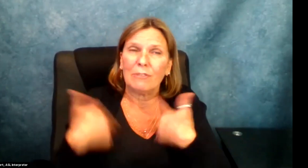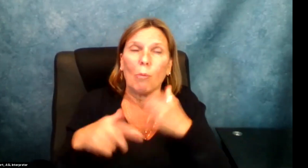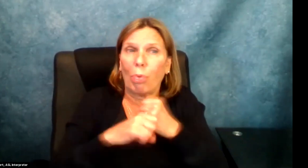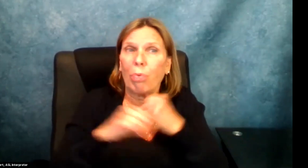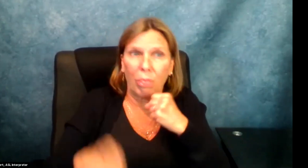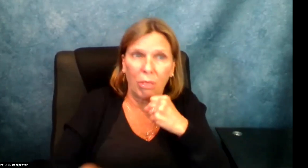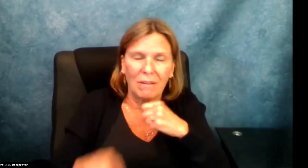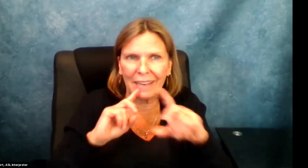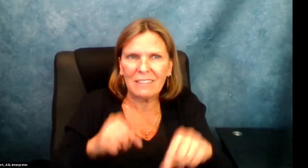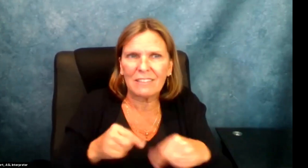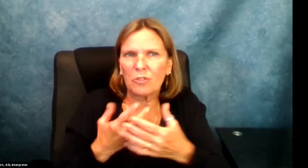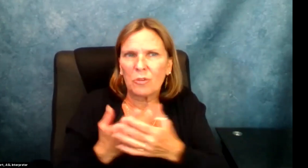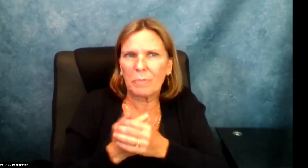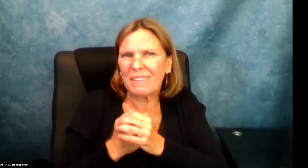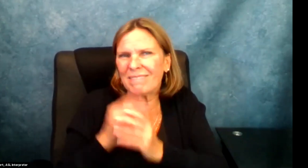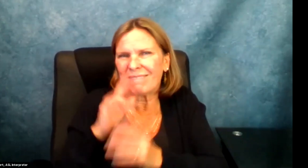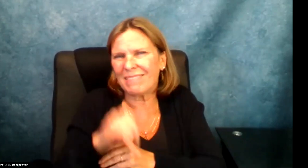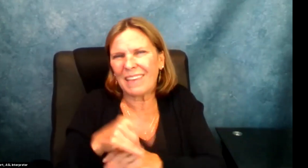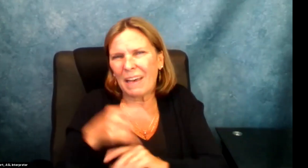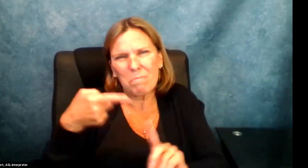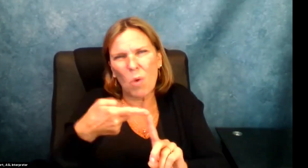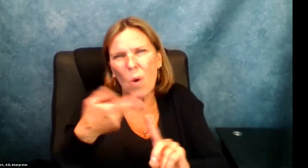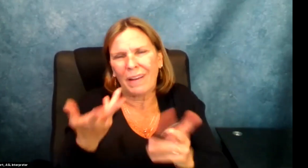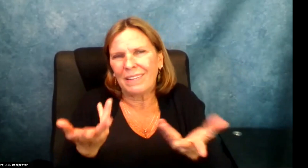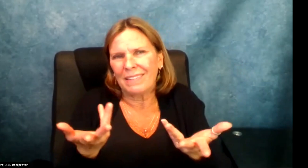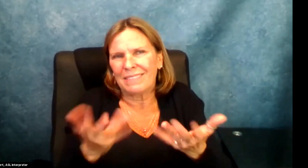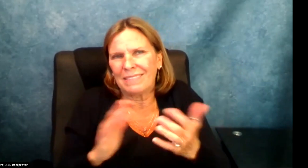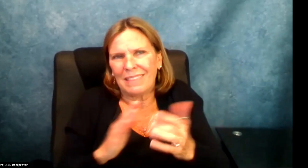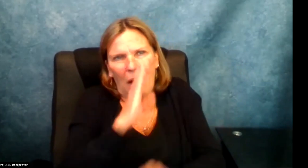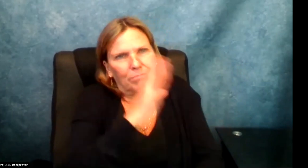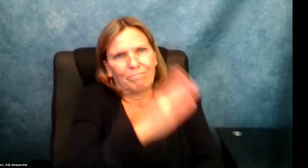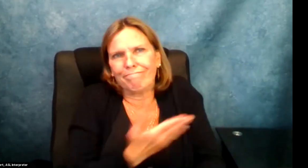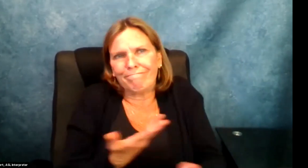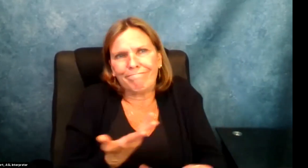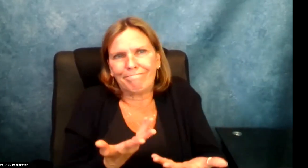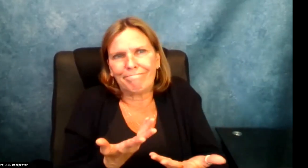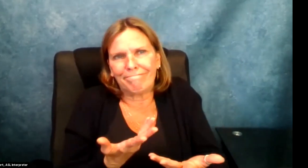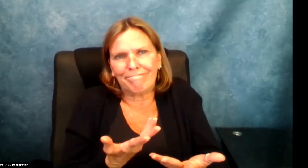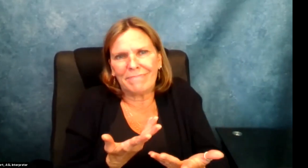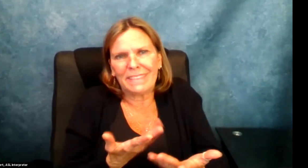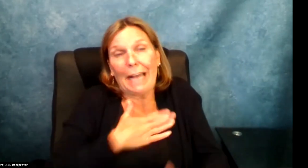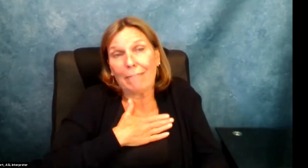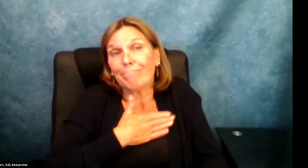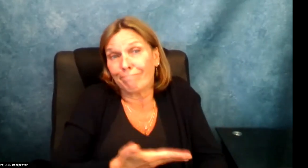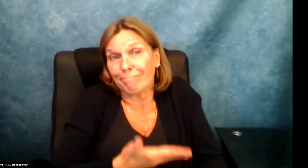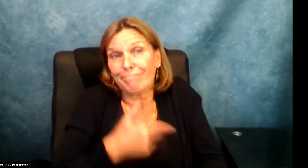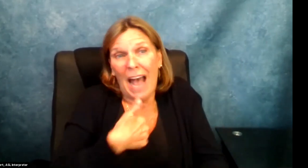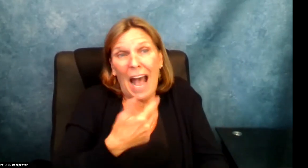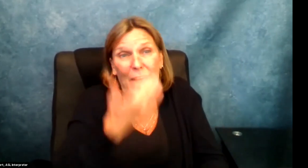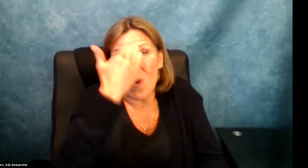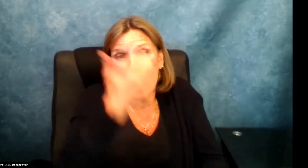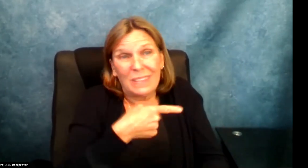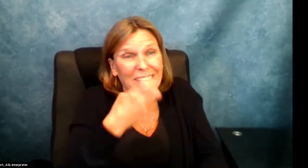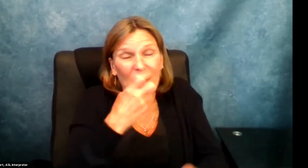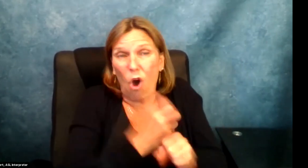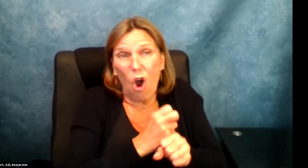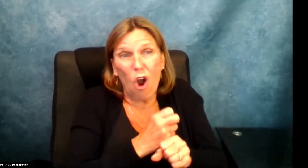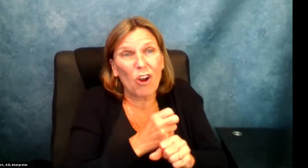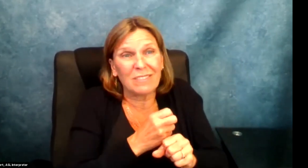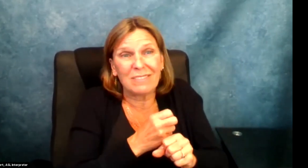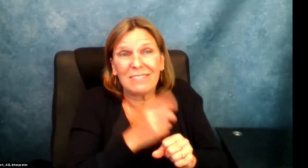that's part of how I'd start. I don't know. What do anyone else have any ways that they would think about doing